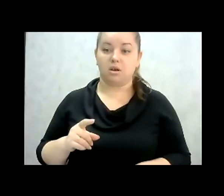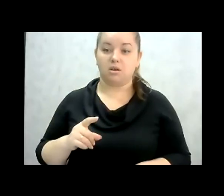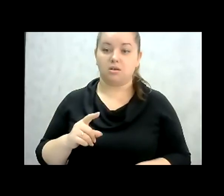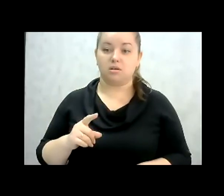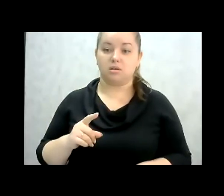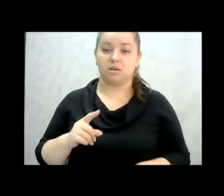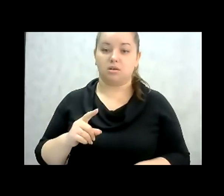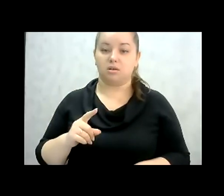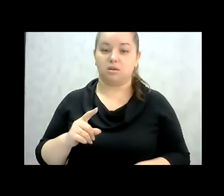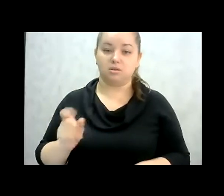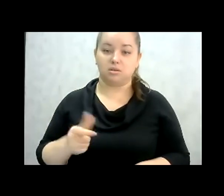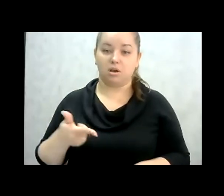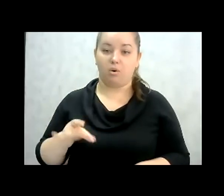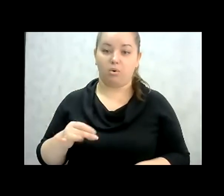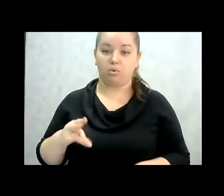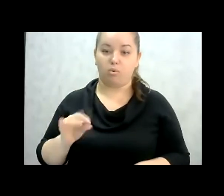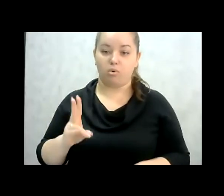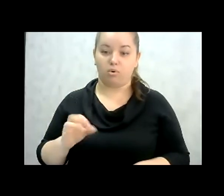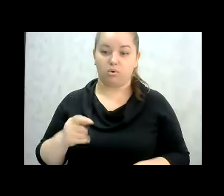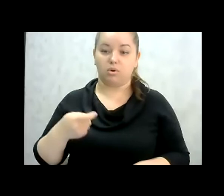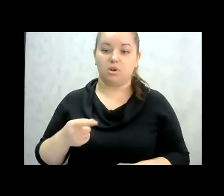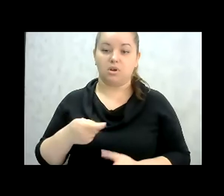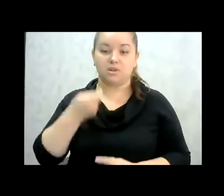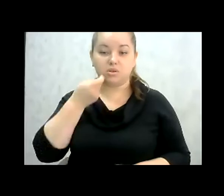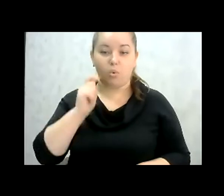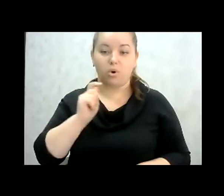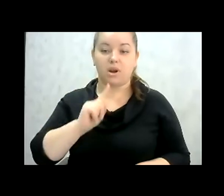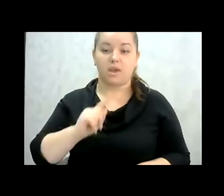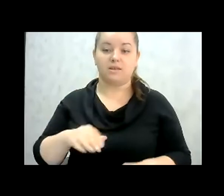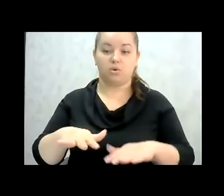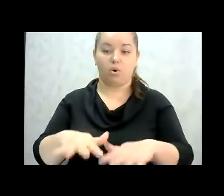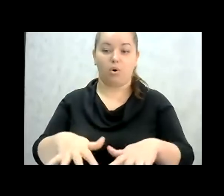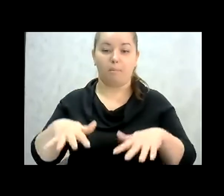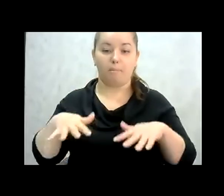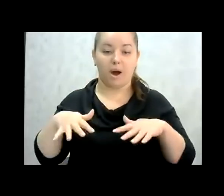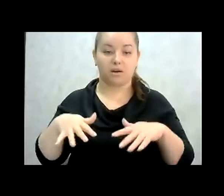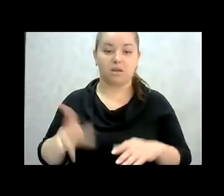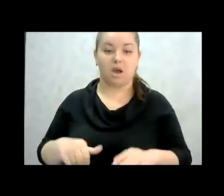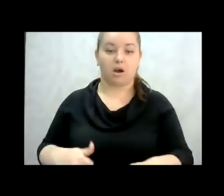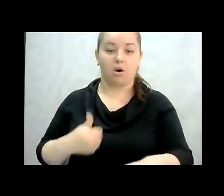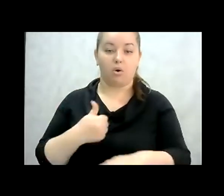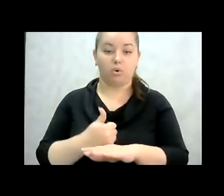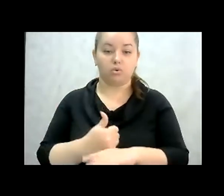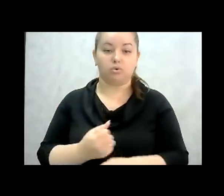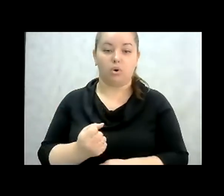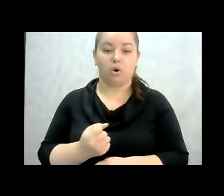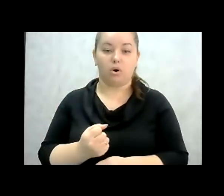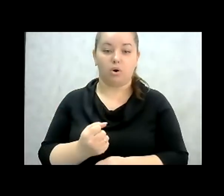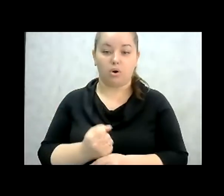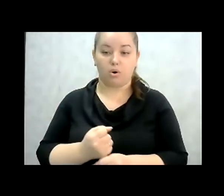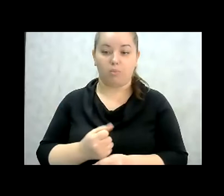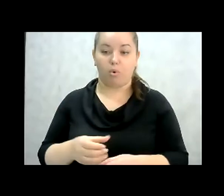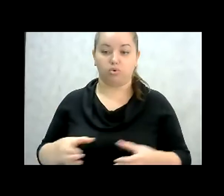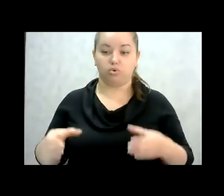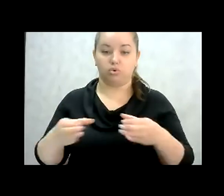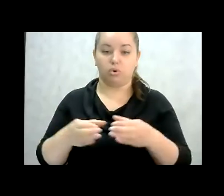chairperson of the working group of the Verkhovna Rada on the improvement of the election code. And finally, we are also joined by